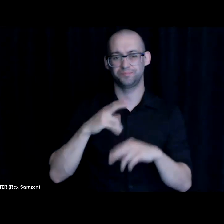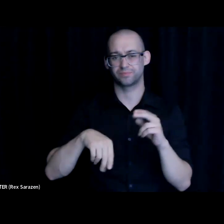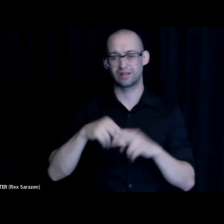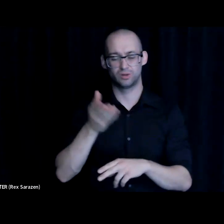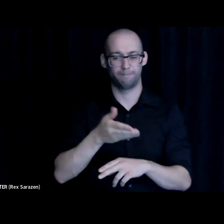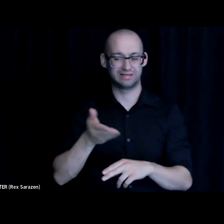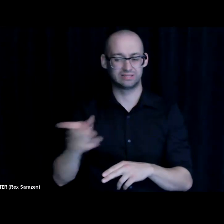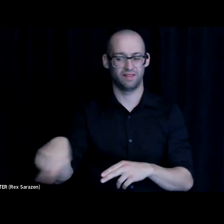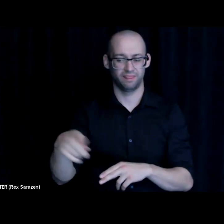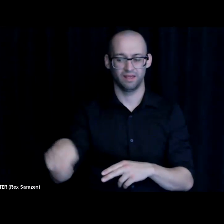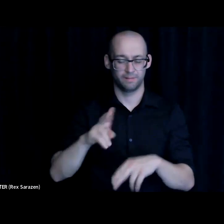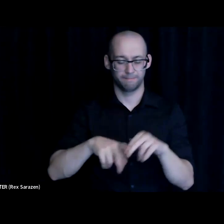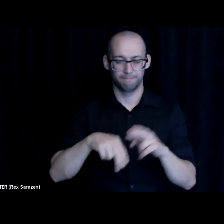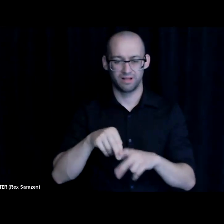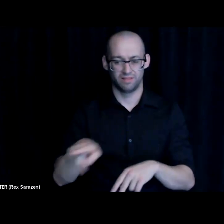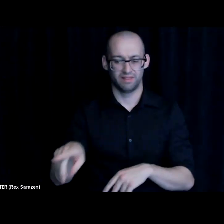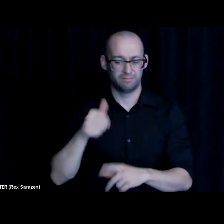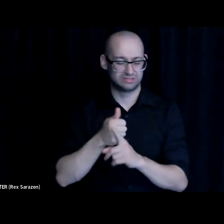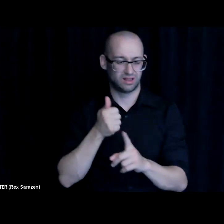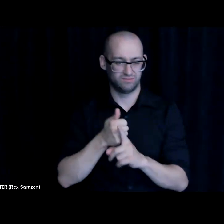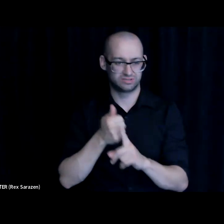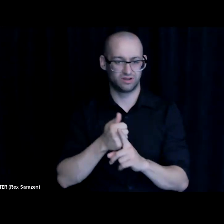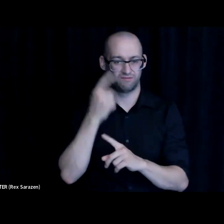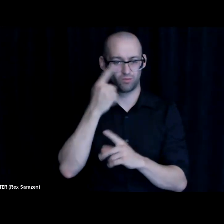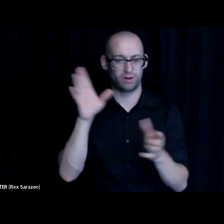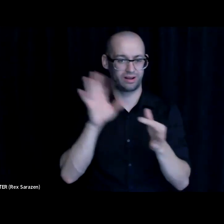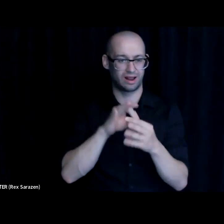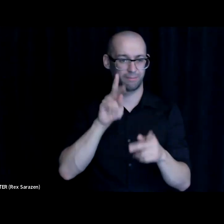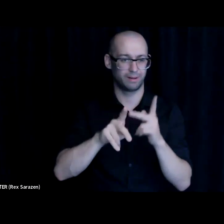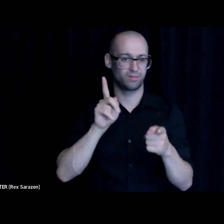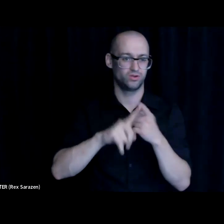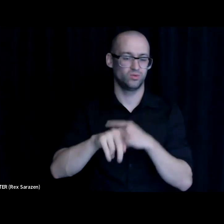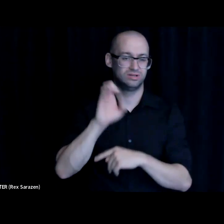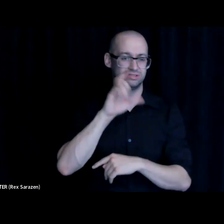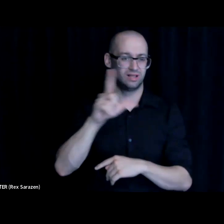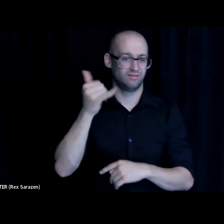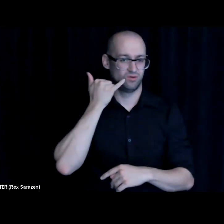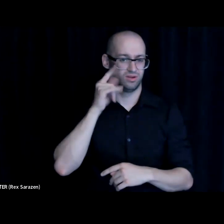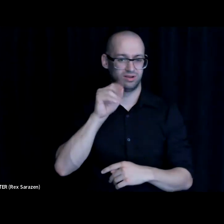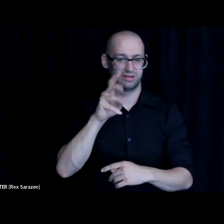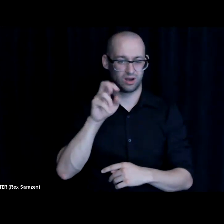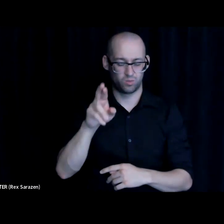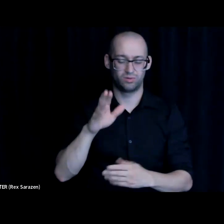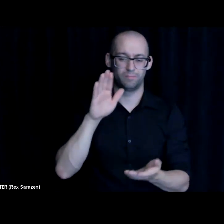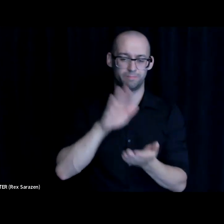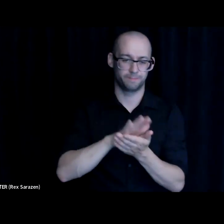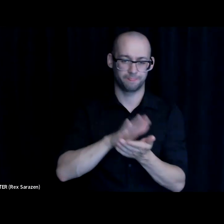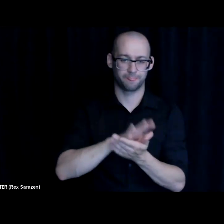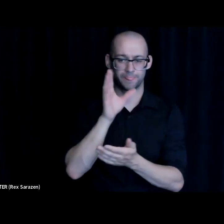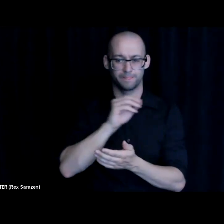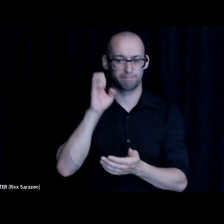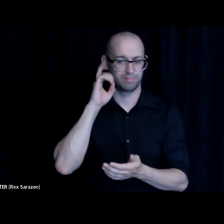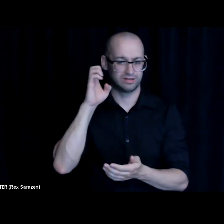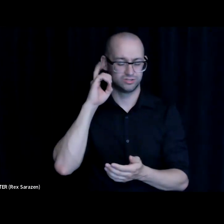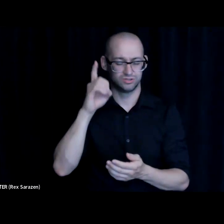Mountains to the affordability piece, and how schools and educational entities are really great